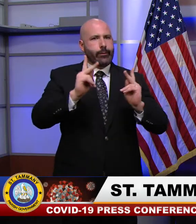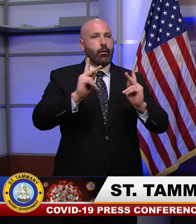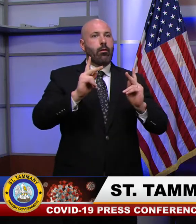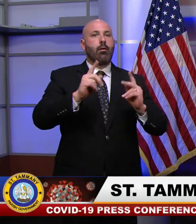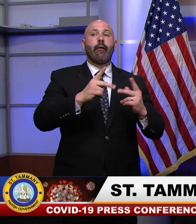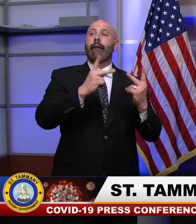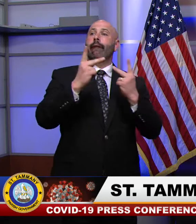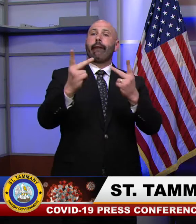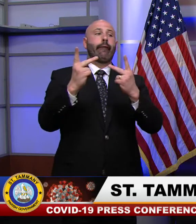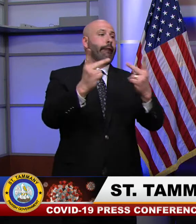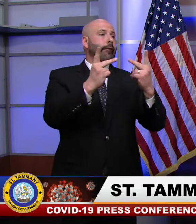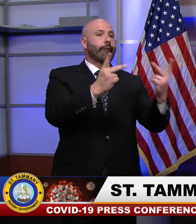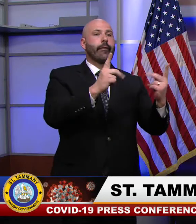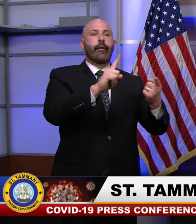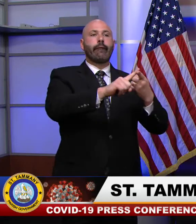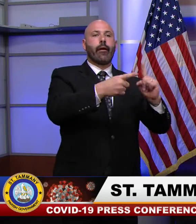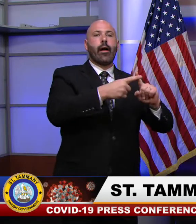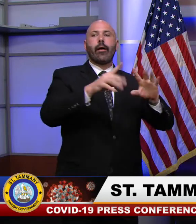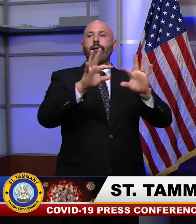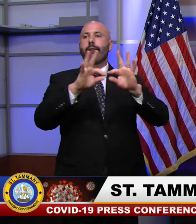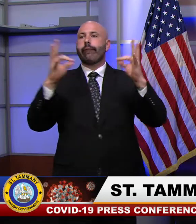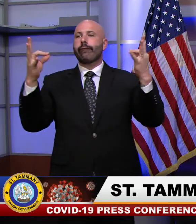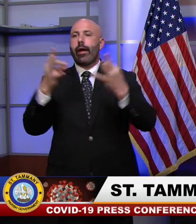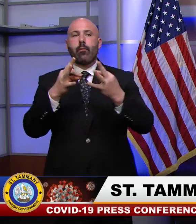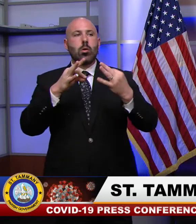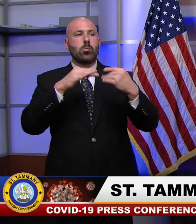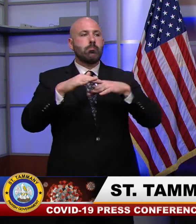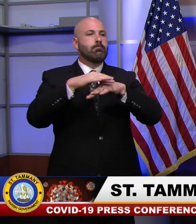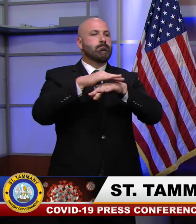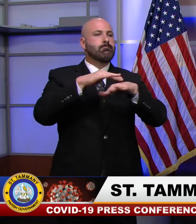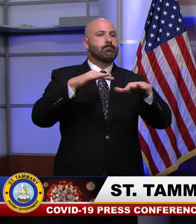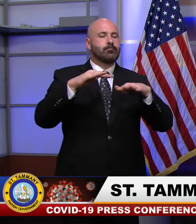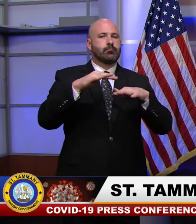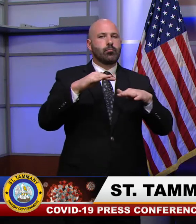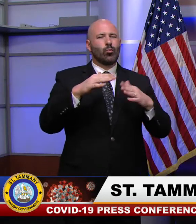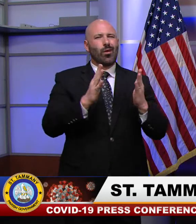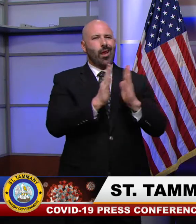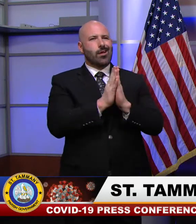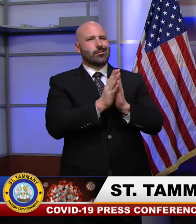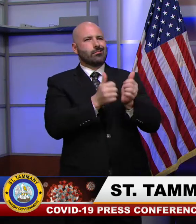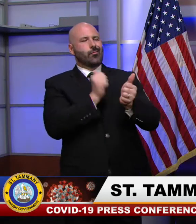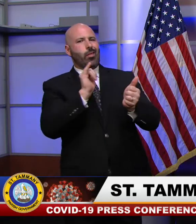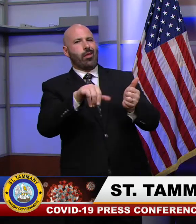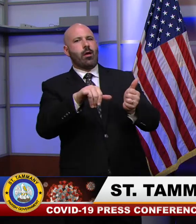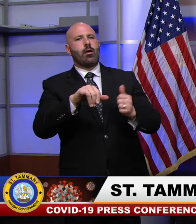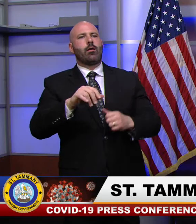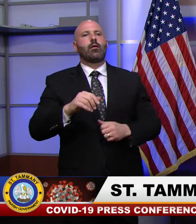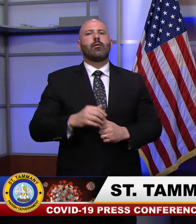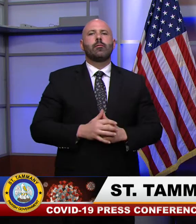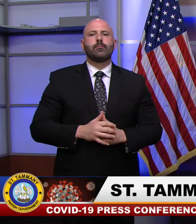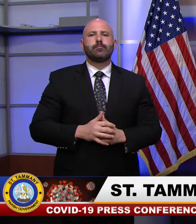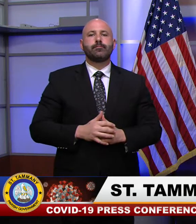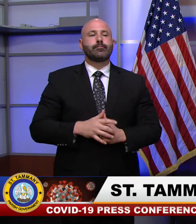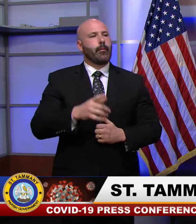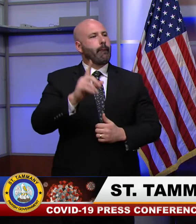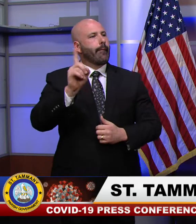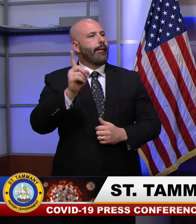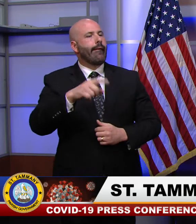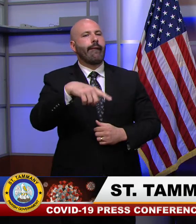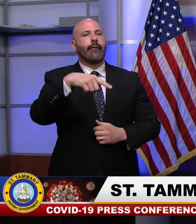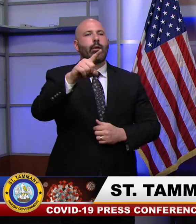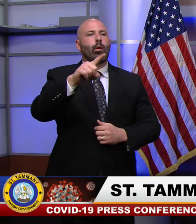family members or friends. But we are not discouraging going to the